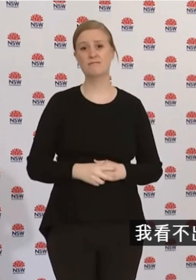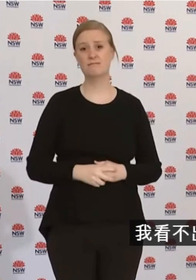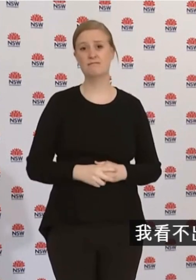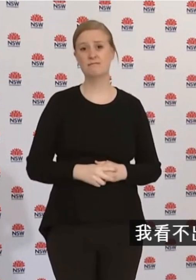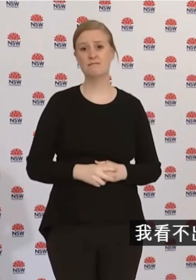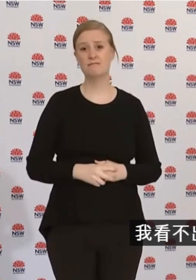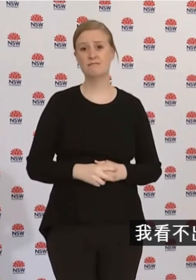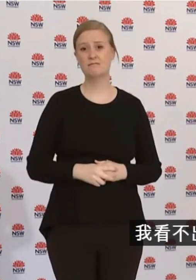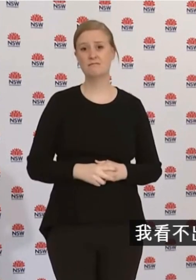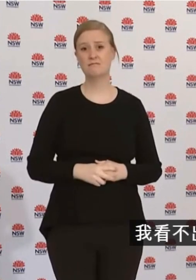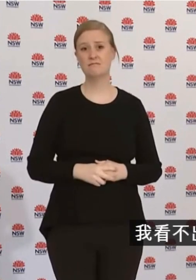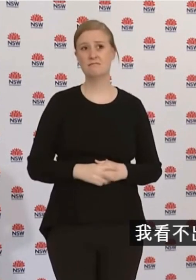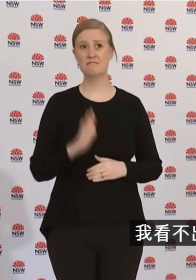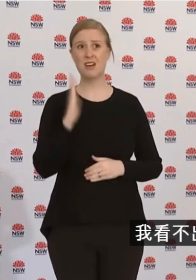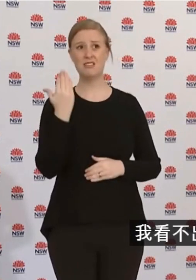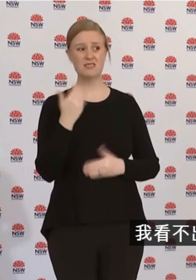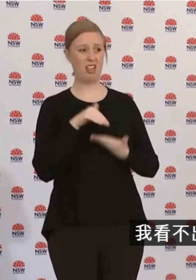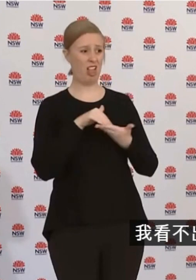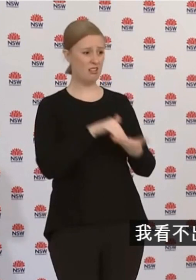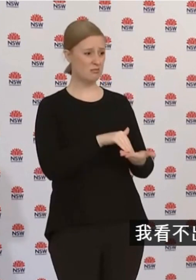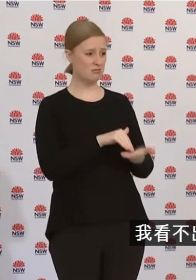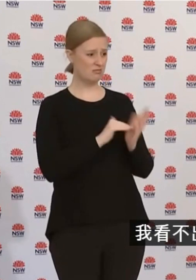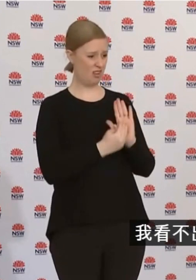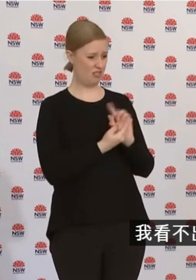quite see the difference between